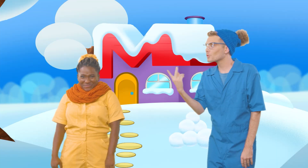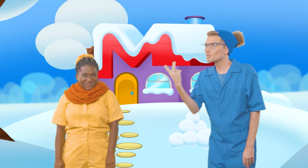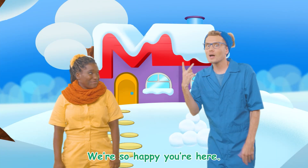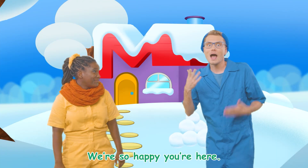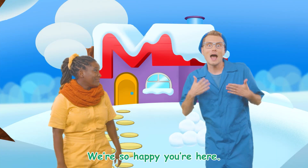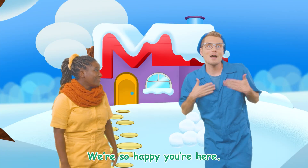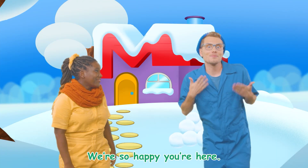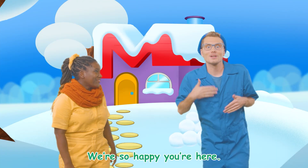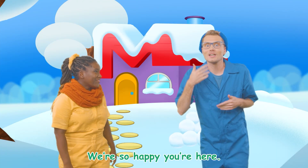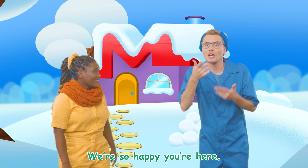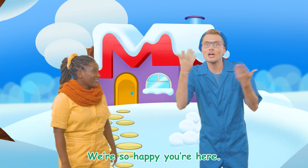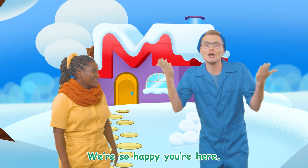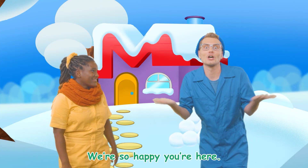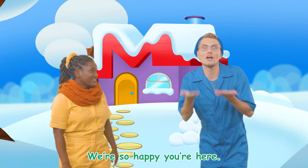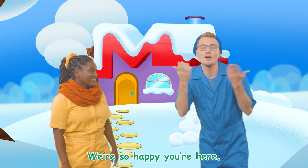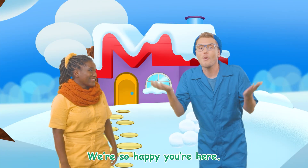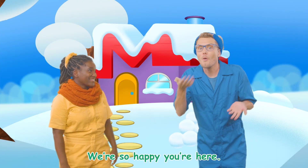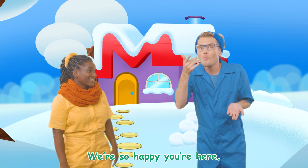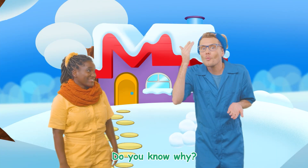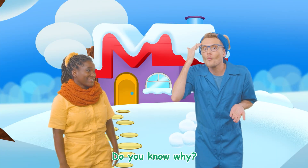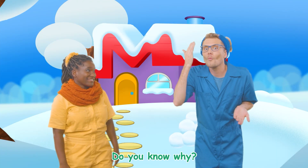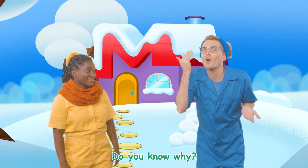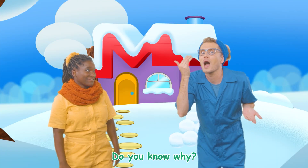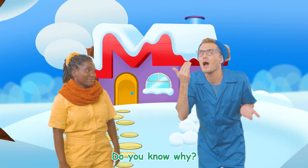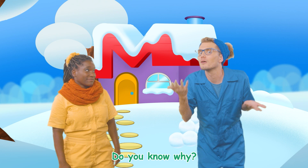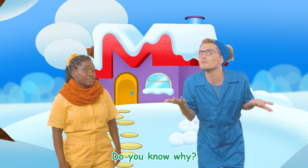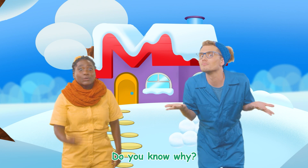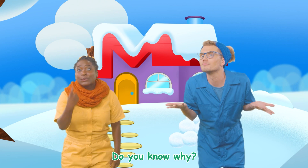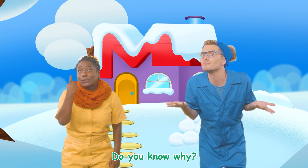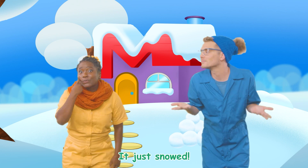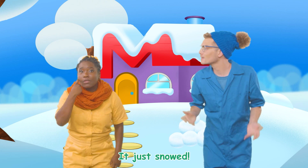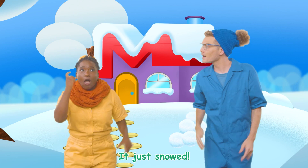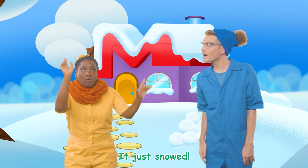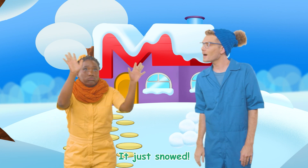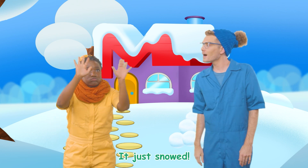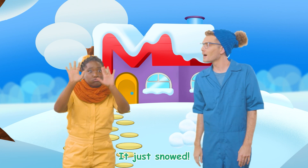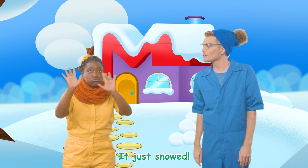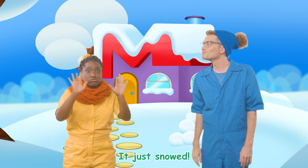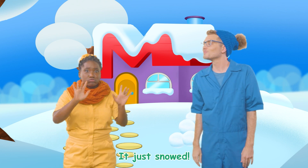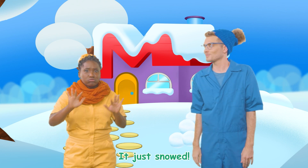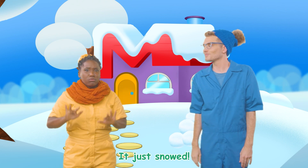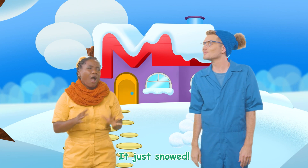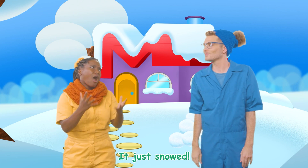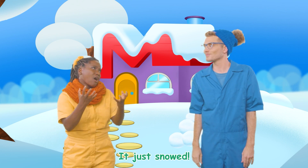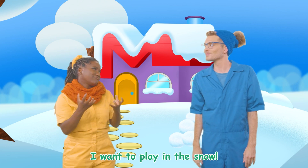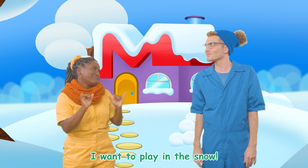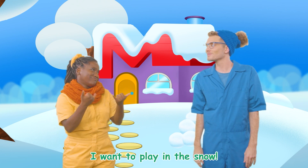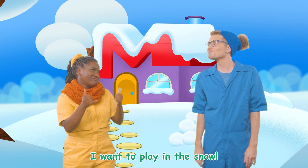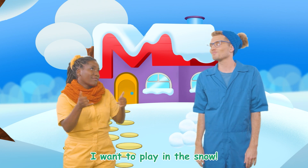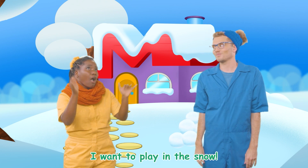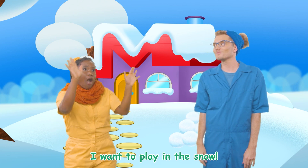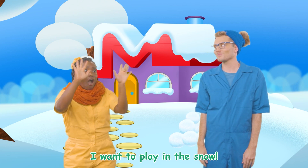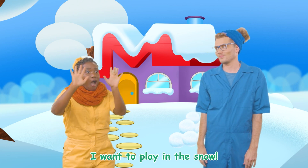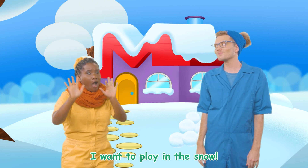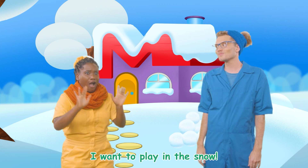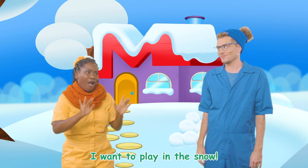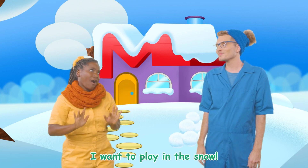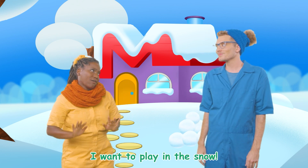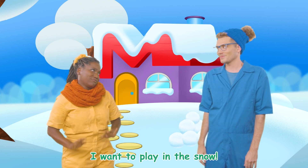We're so happy you're here! Do you know why? It just snowed! I want to play in the snow!